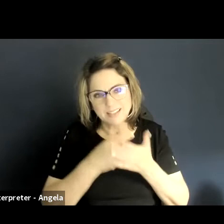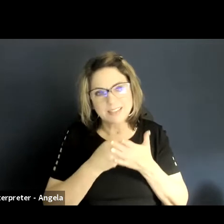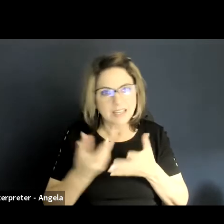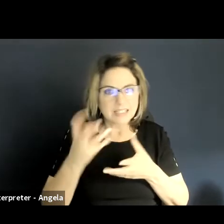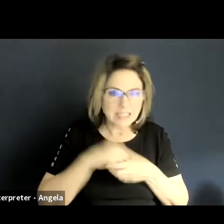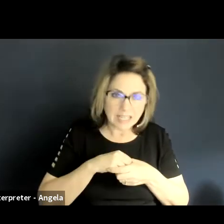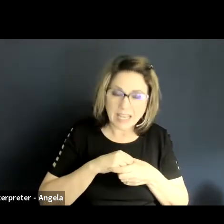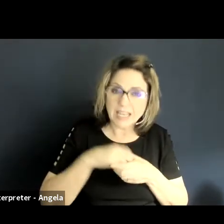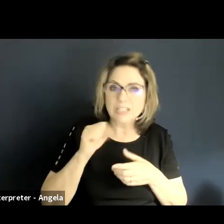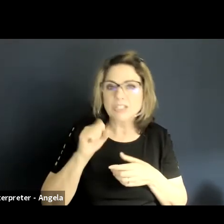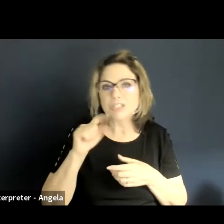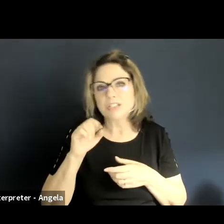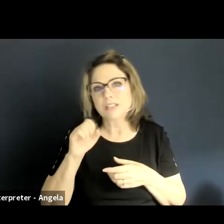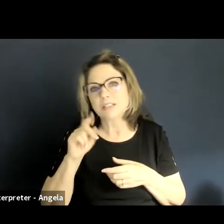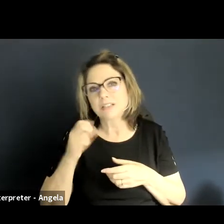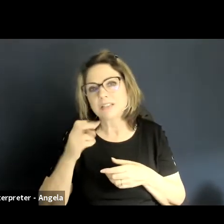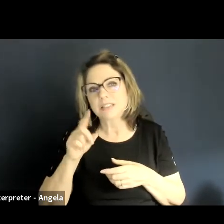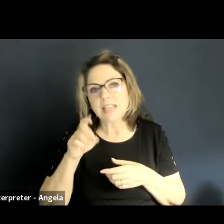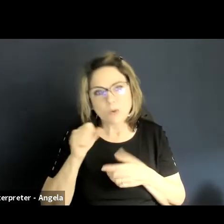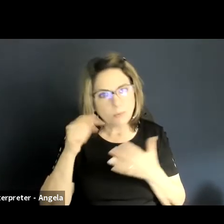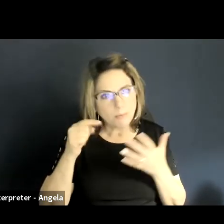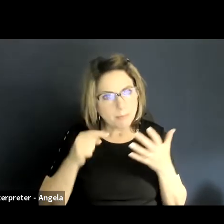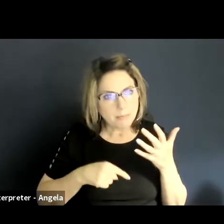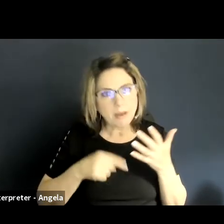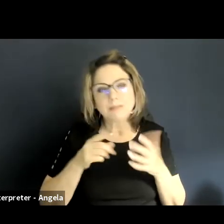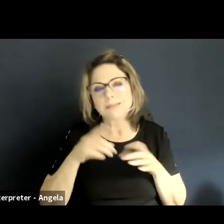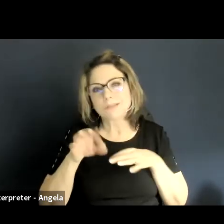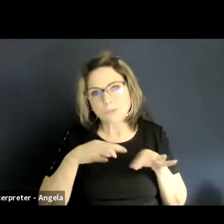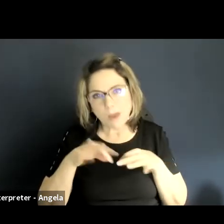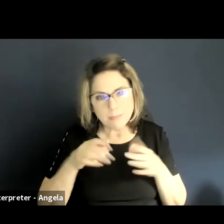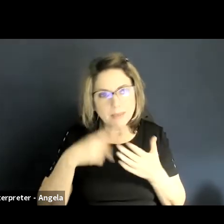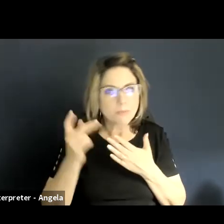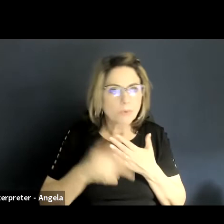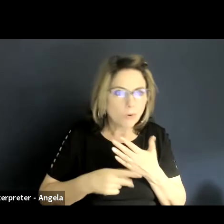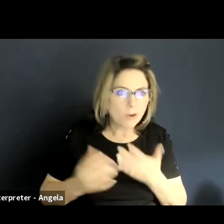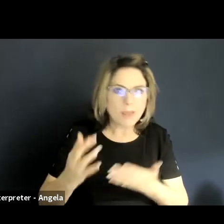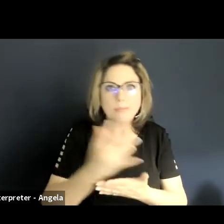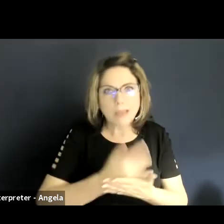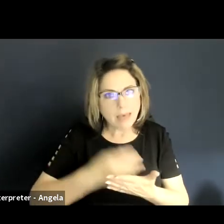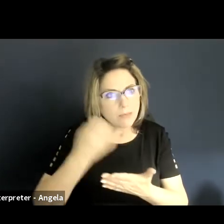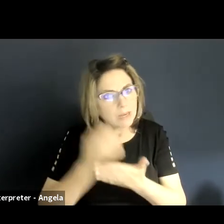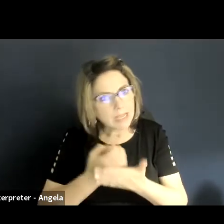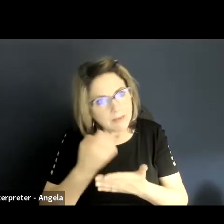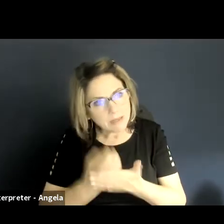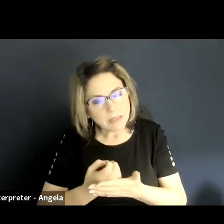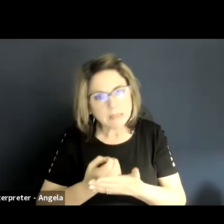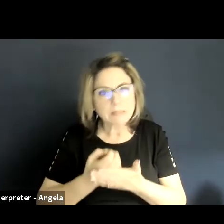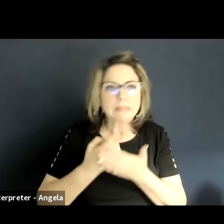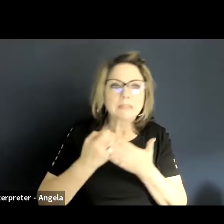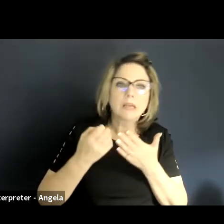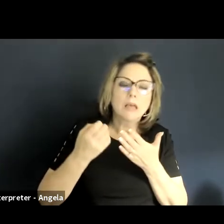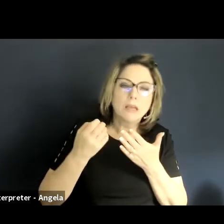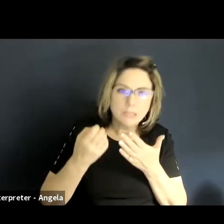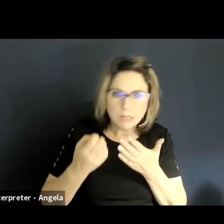stakeholders, describing the program, focusing evaluation design, gathering credible evidence, justifying conclusion, and